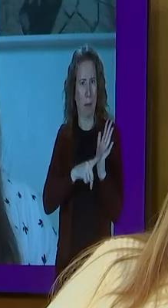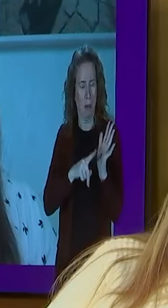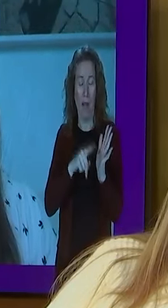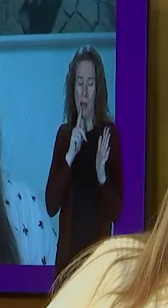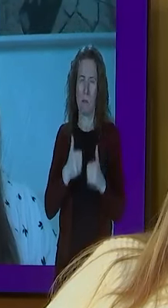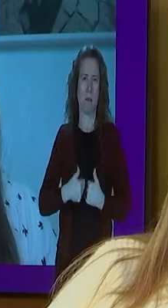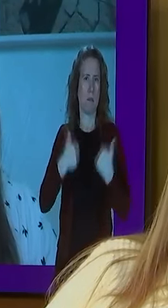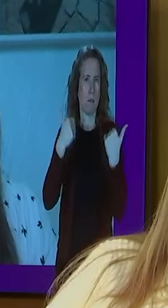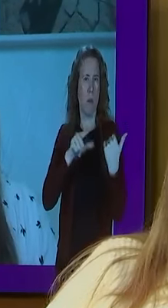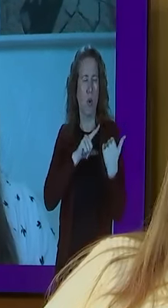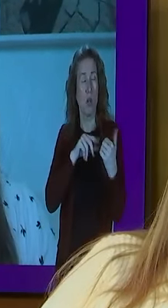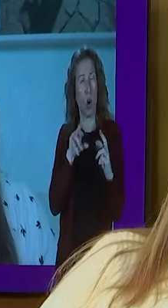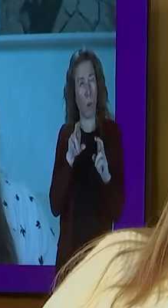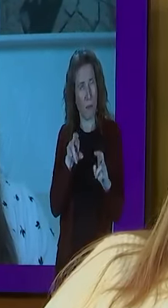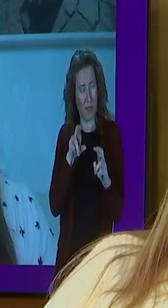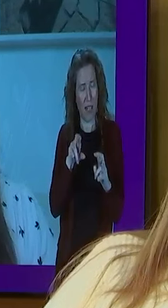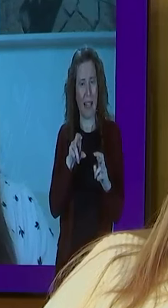of hopefully